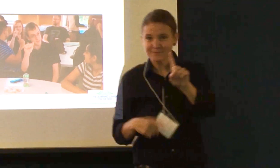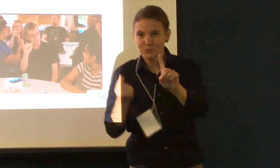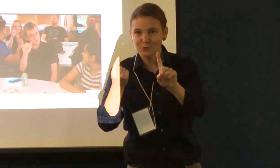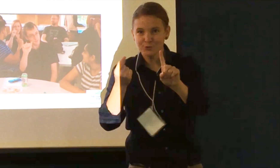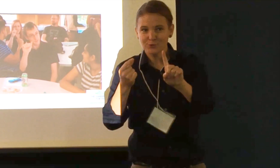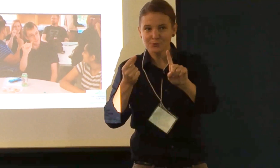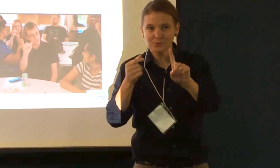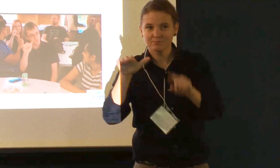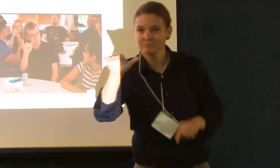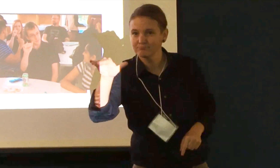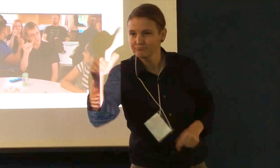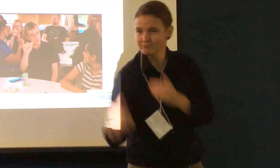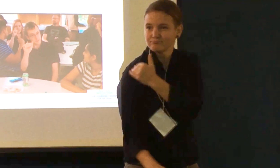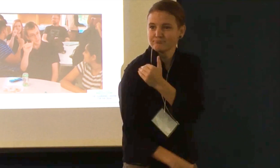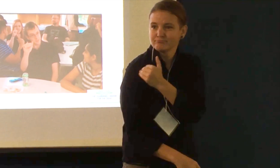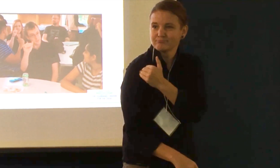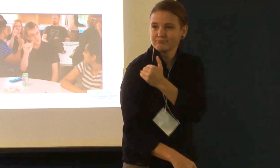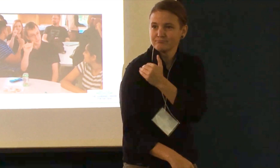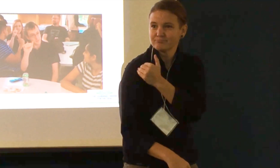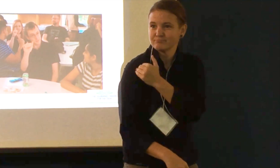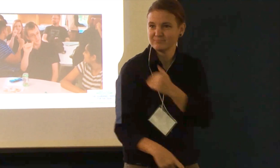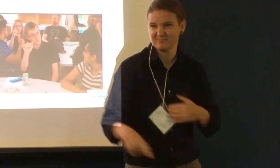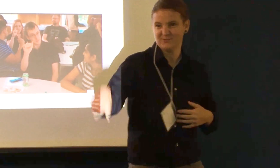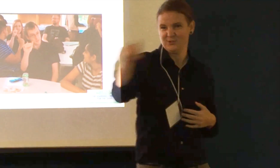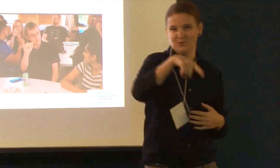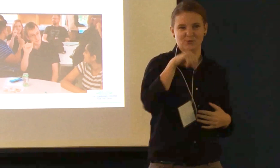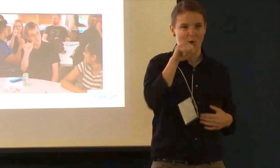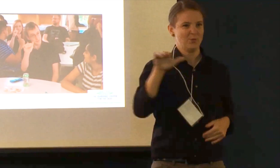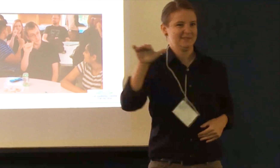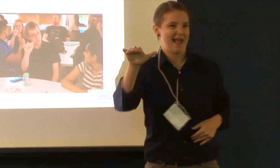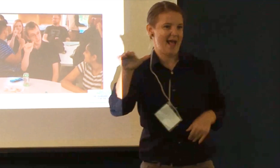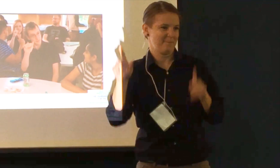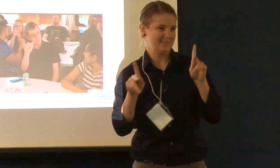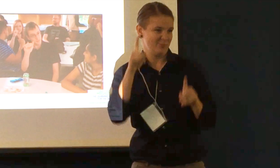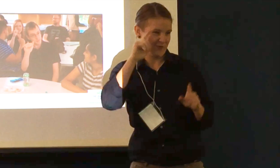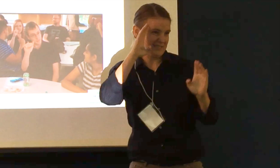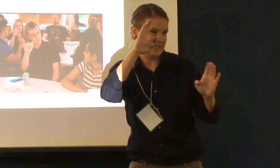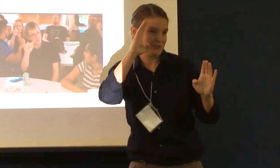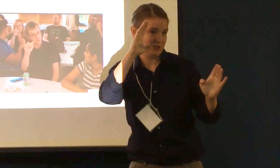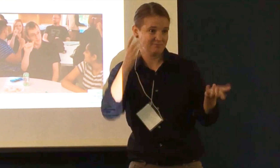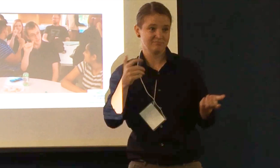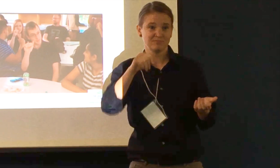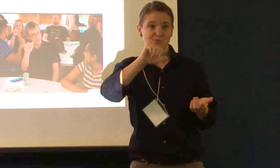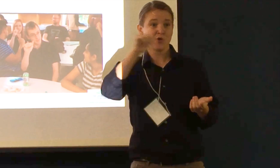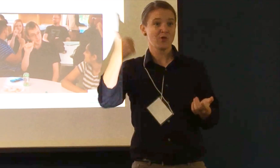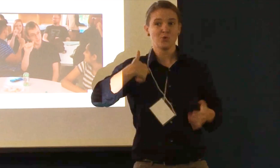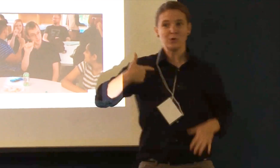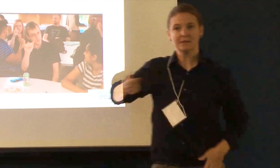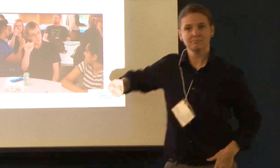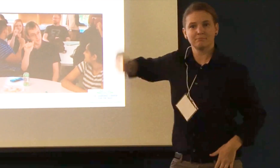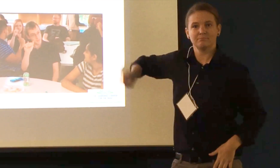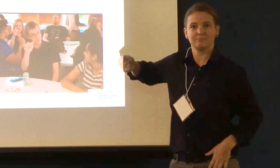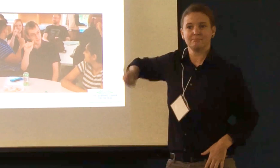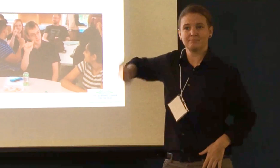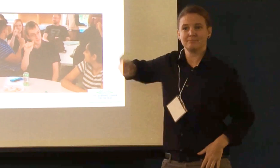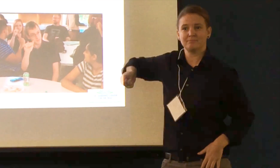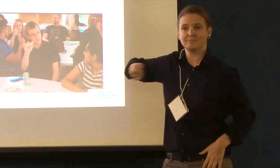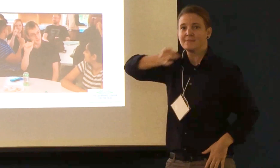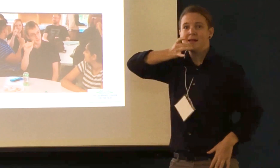find is that people will maybe walk across the room to get my attention, but then they don't know what to do from there. Like tapping somebody on the shoulder is a little bit weird